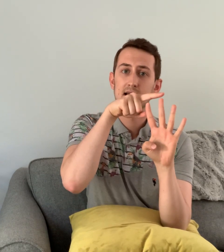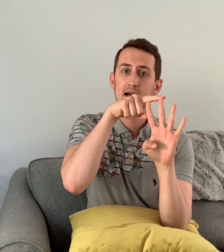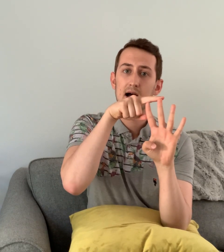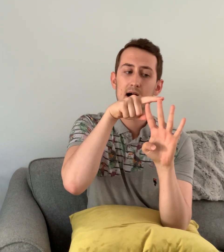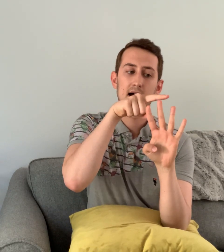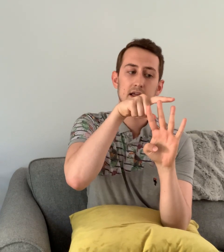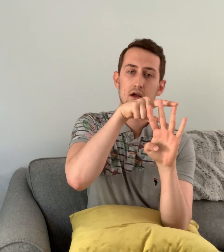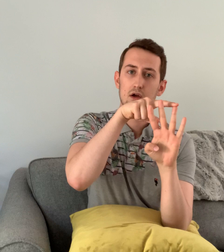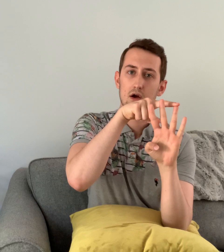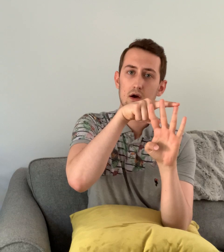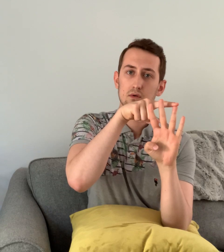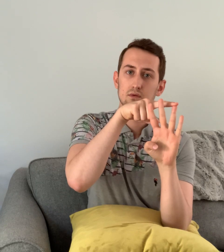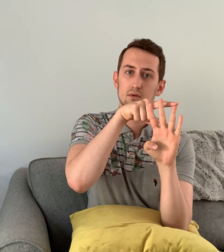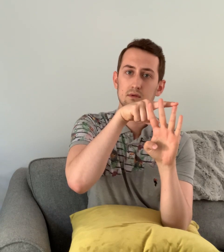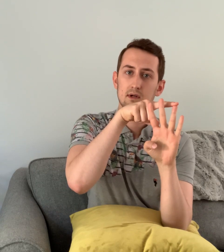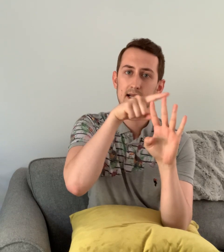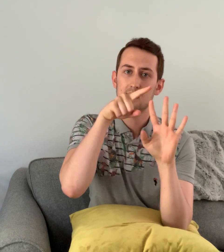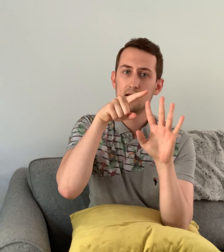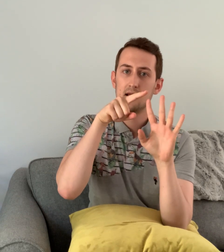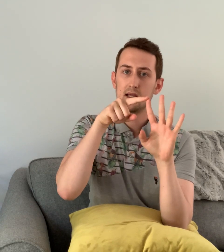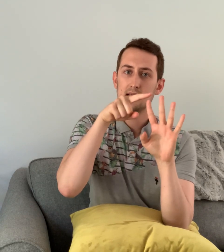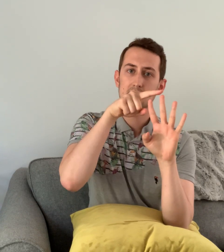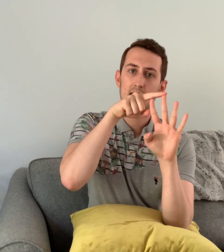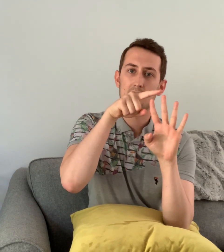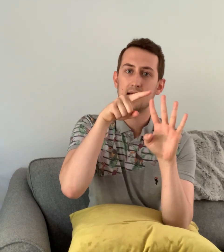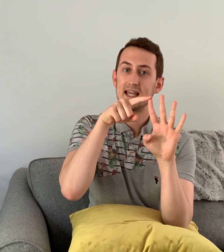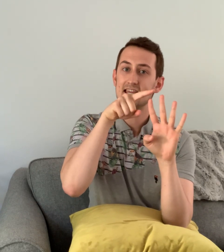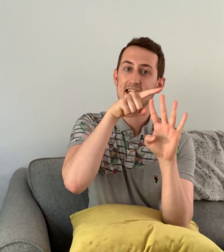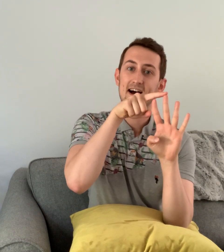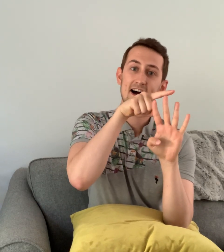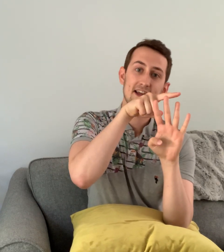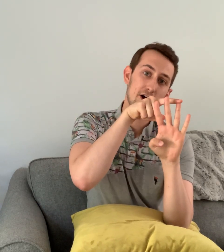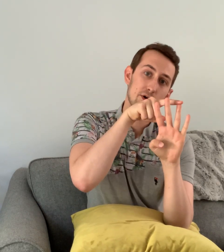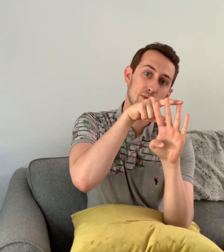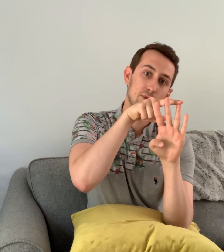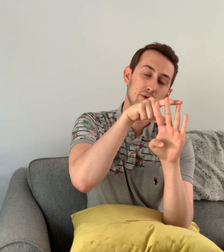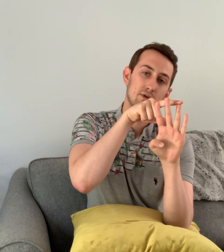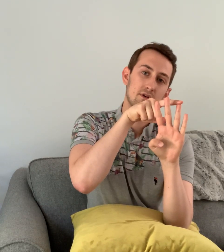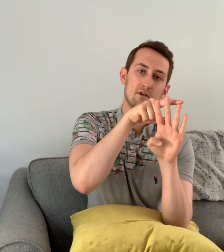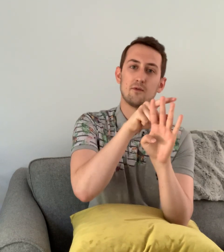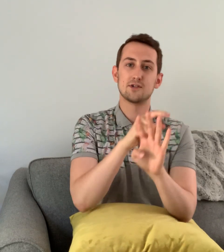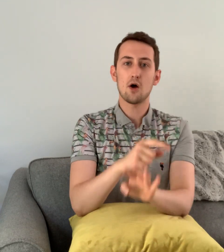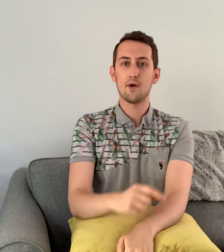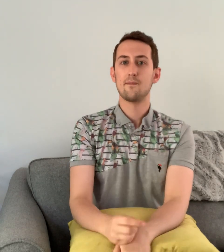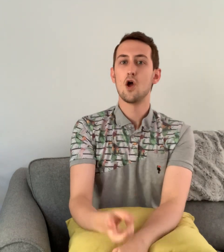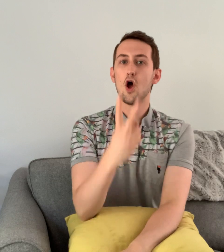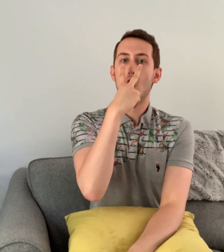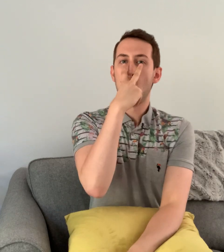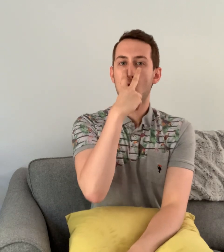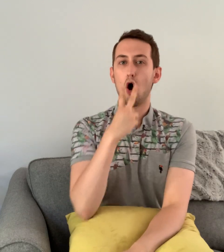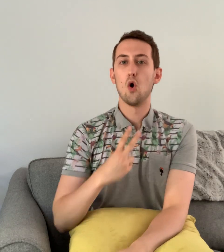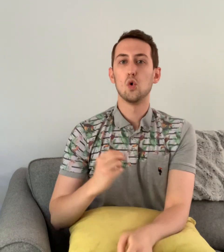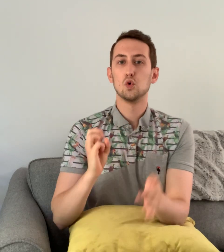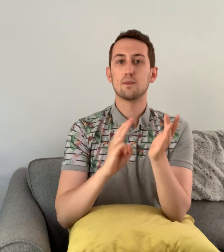-i-o again e-i-e-i-o from the top old